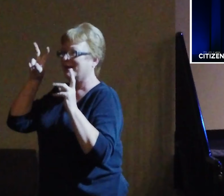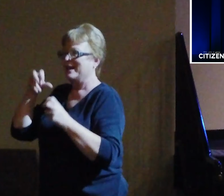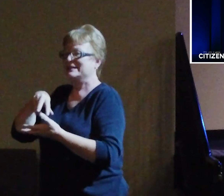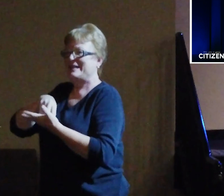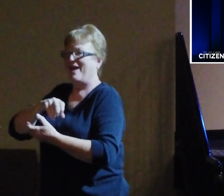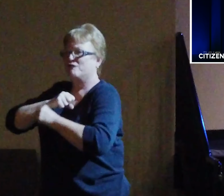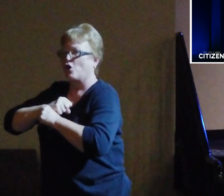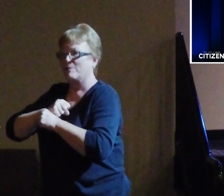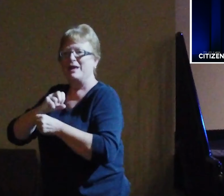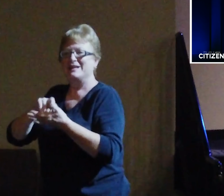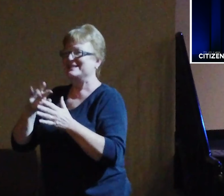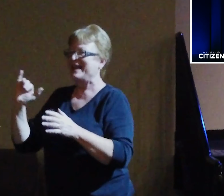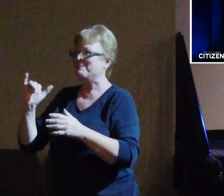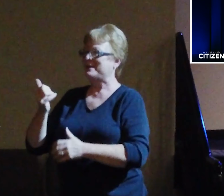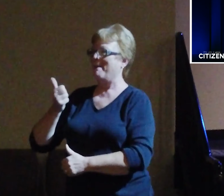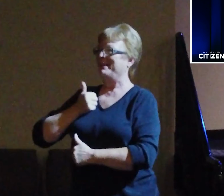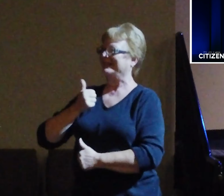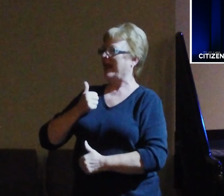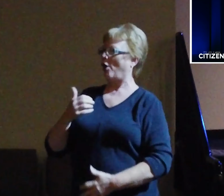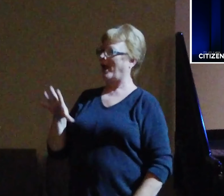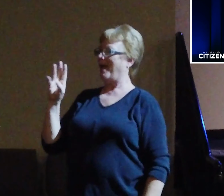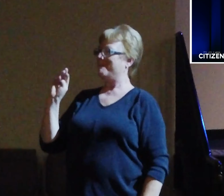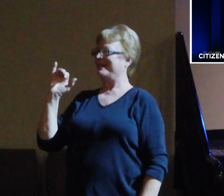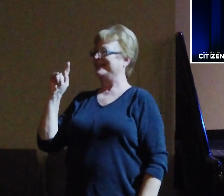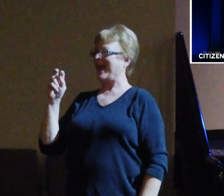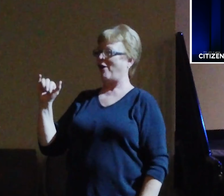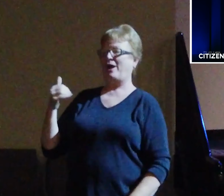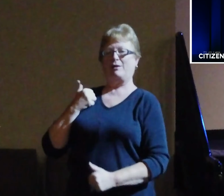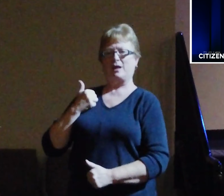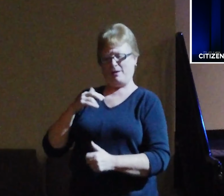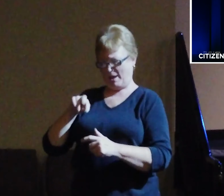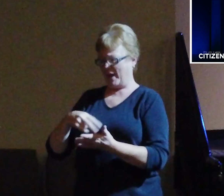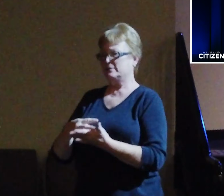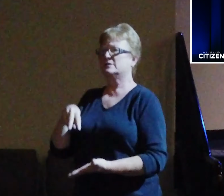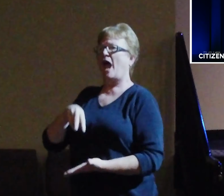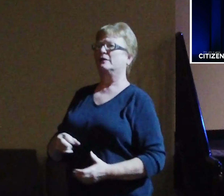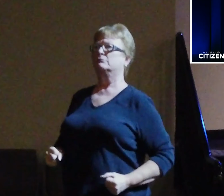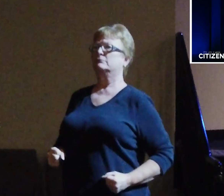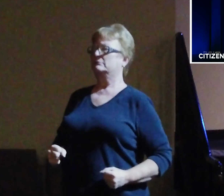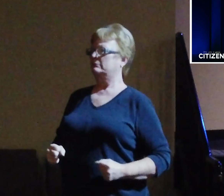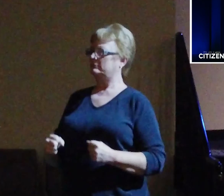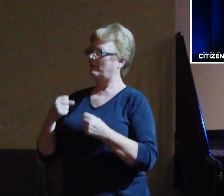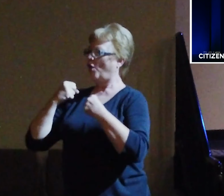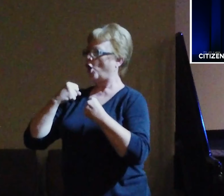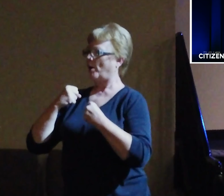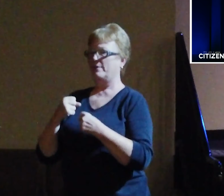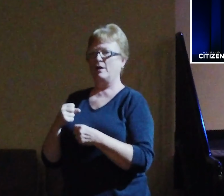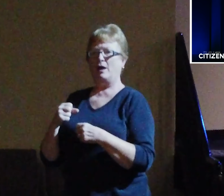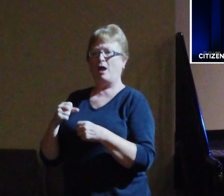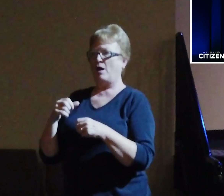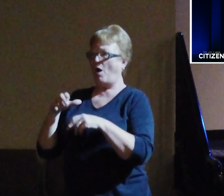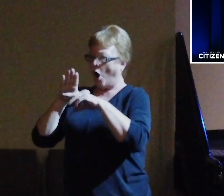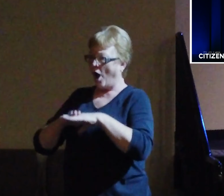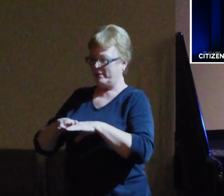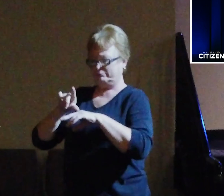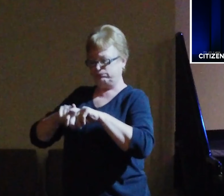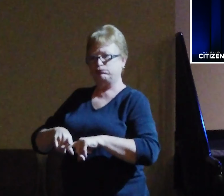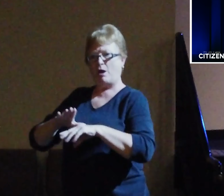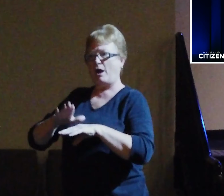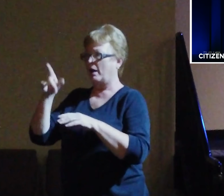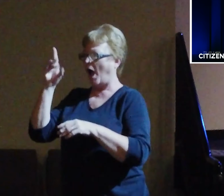meaning to hold your ground. To stand firm in one spirit would mean to stand our ground firmly on God's word in the Holy